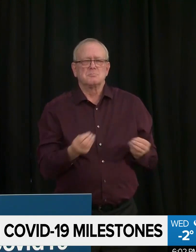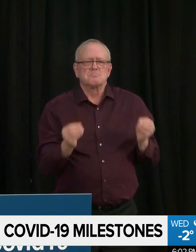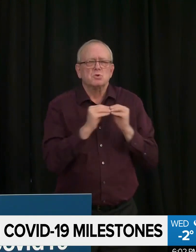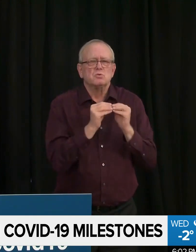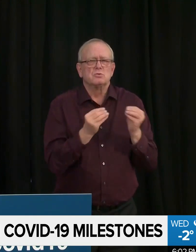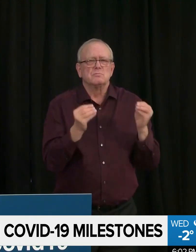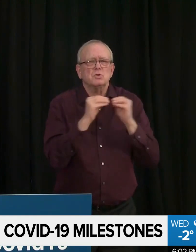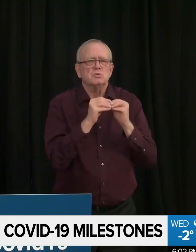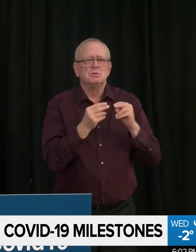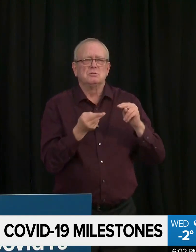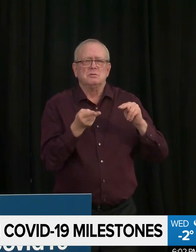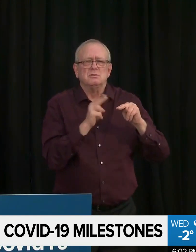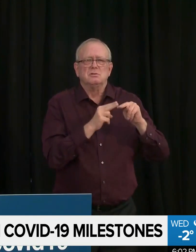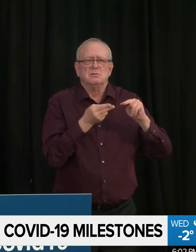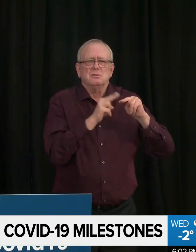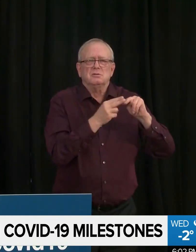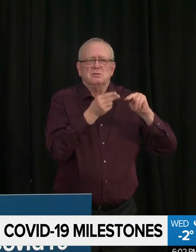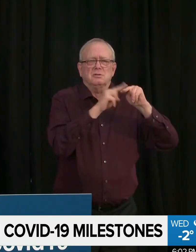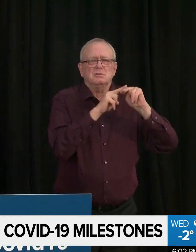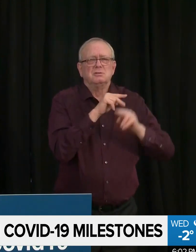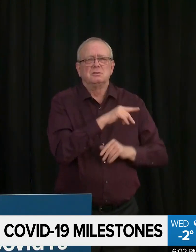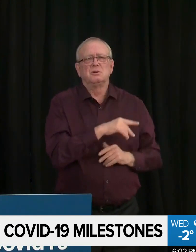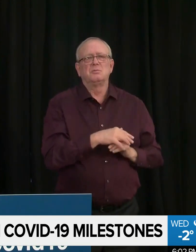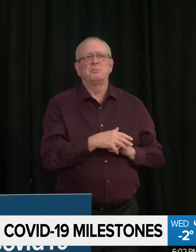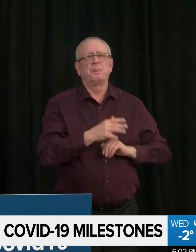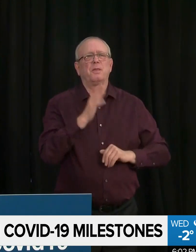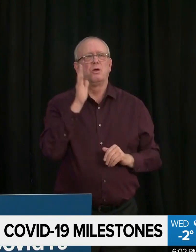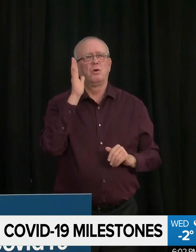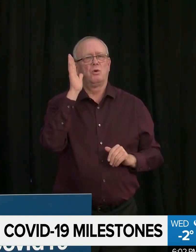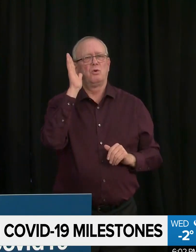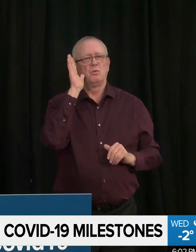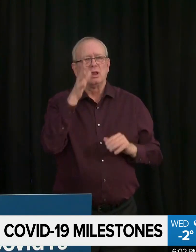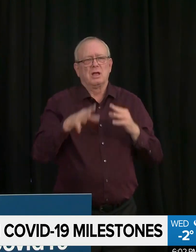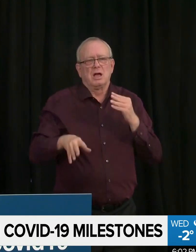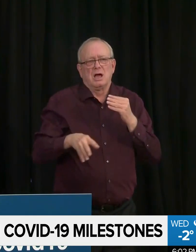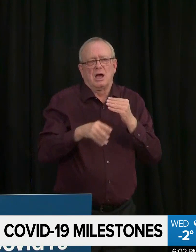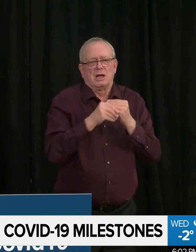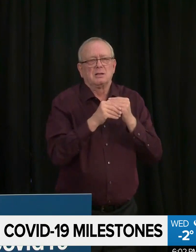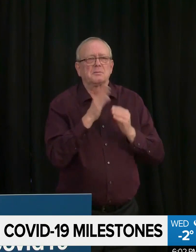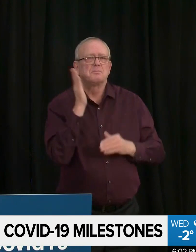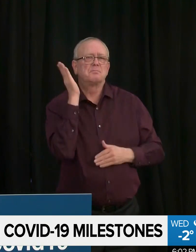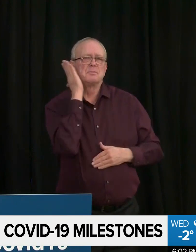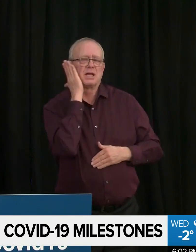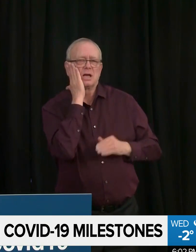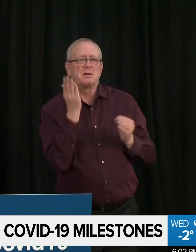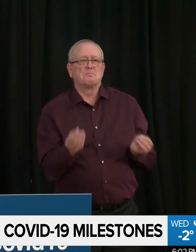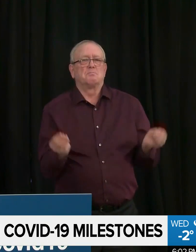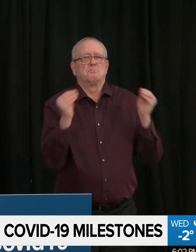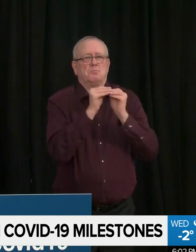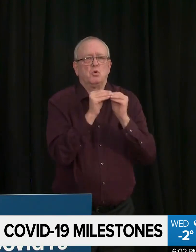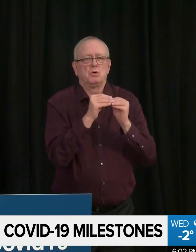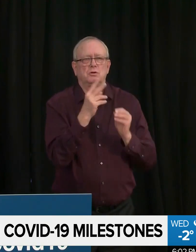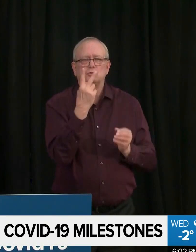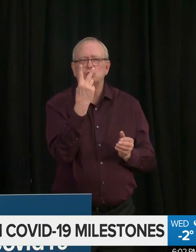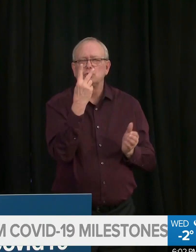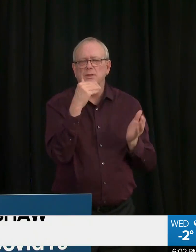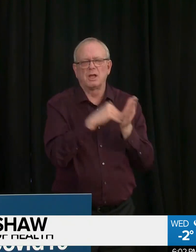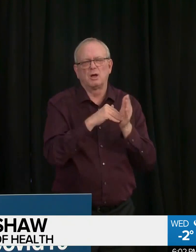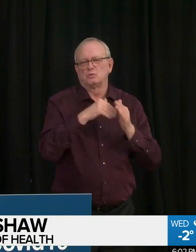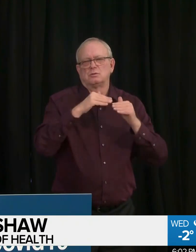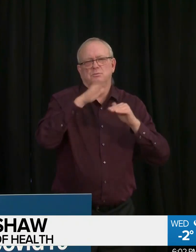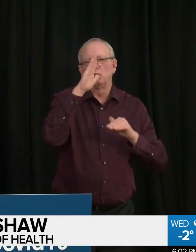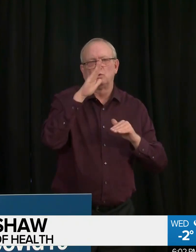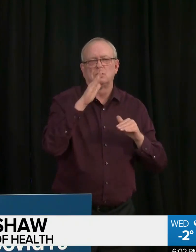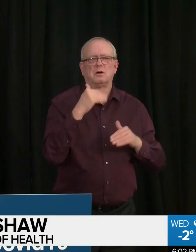In the coming weeks, they plan to make available more than 2,000 acute care beds and up to 400